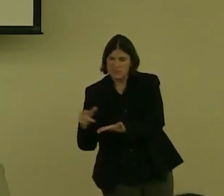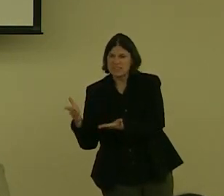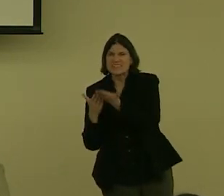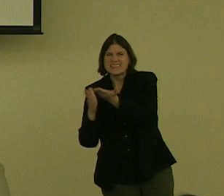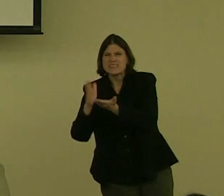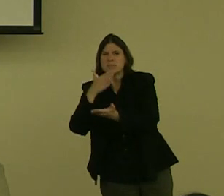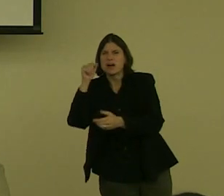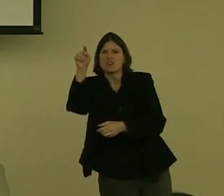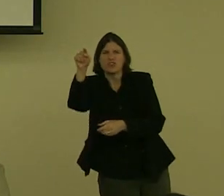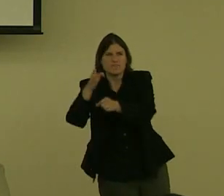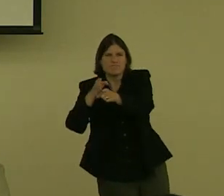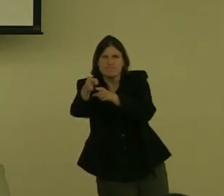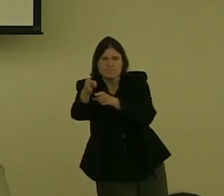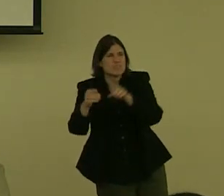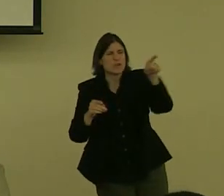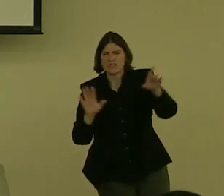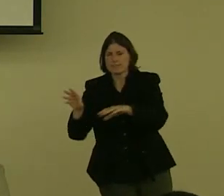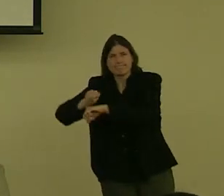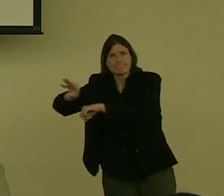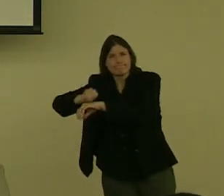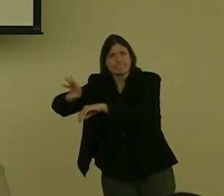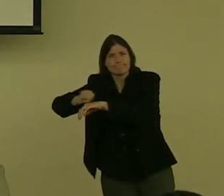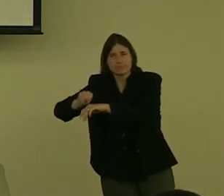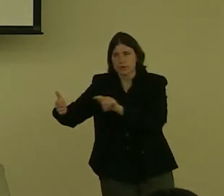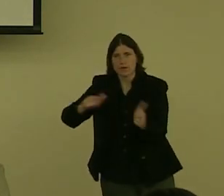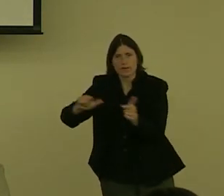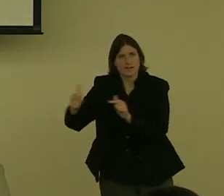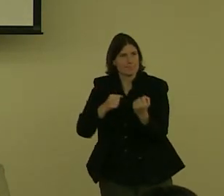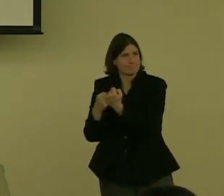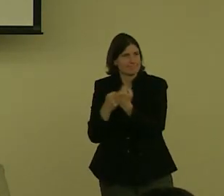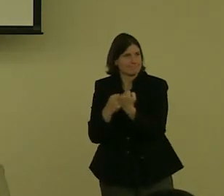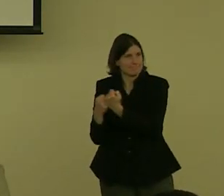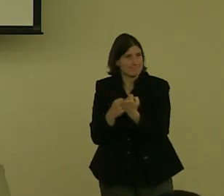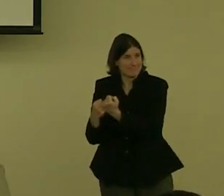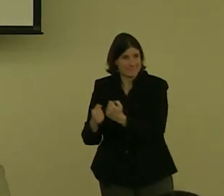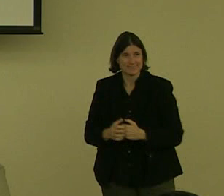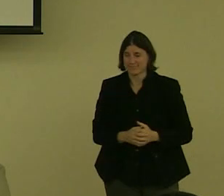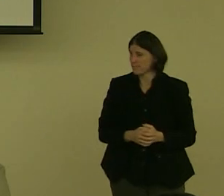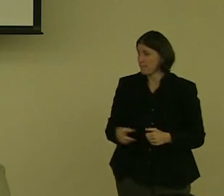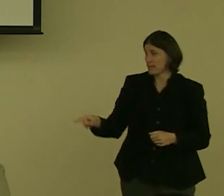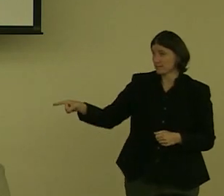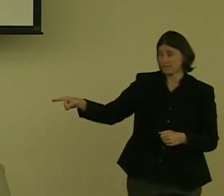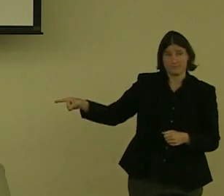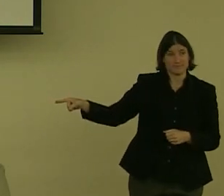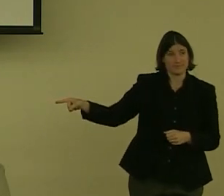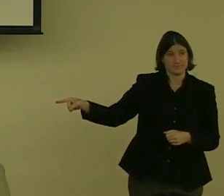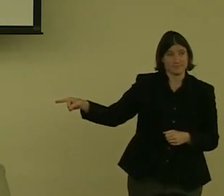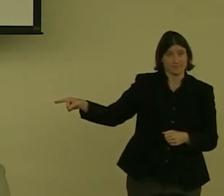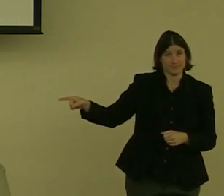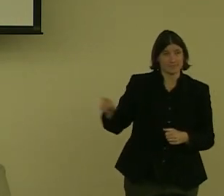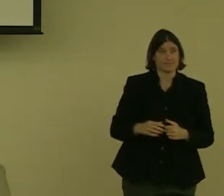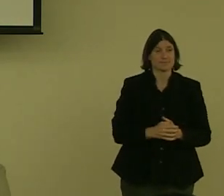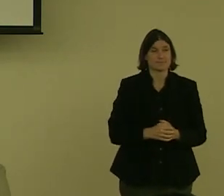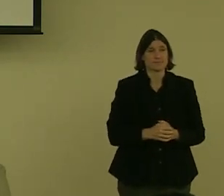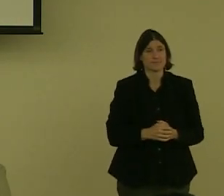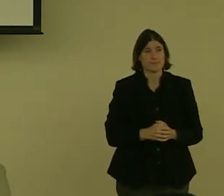I had started the collection, as I mentioned, in 2005, and I didn't know a lot of other academic libraries with collections, and I wanted to